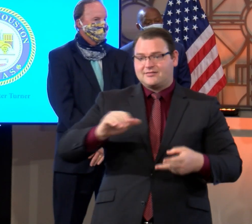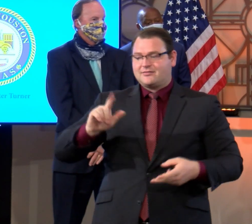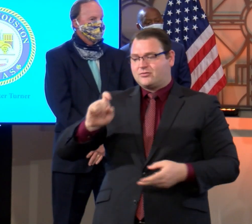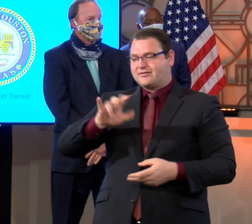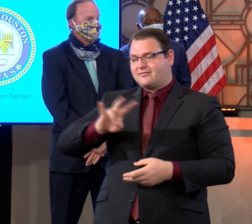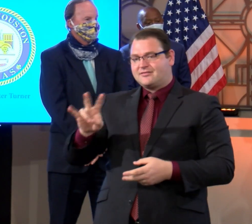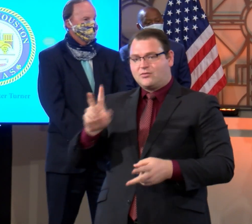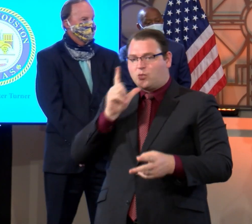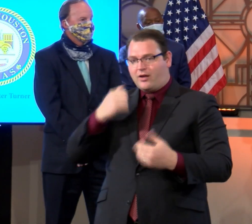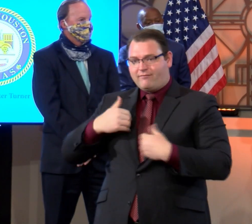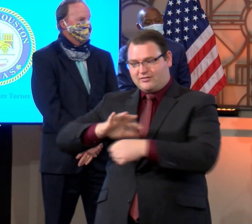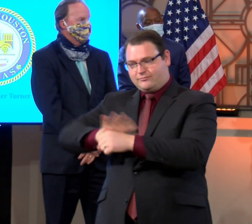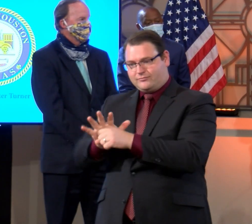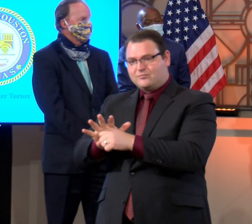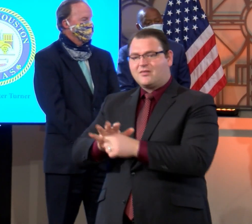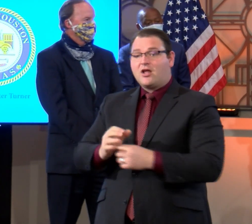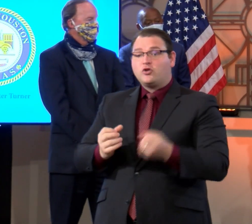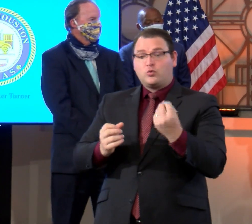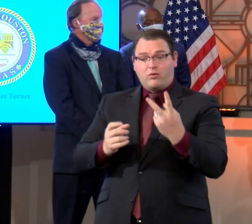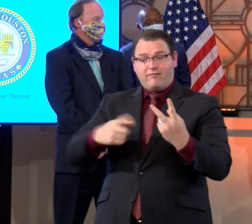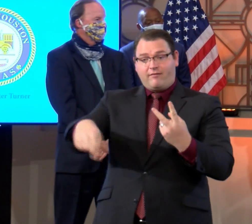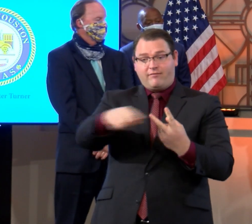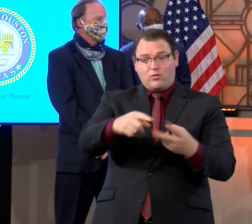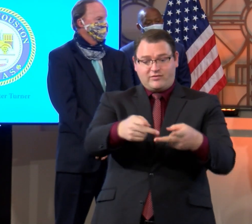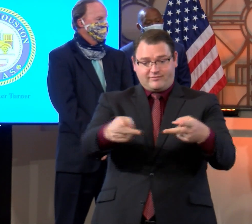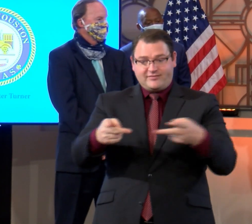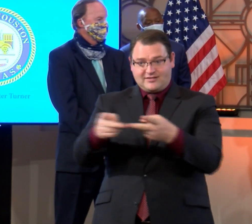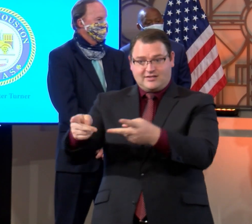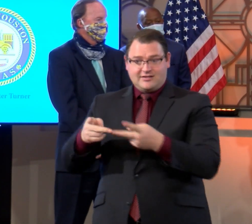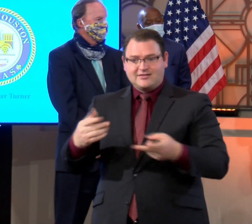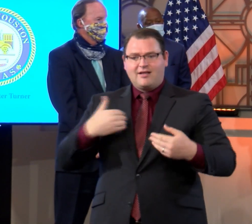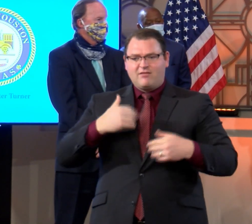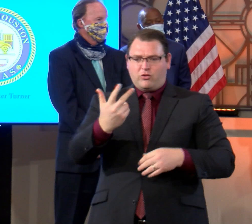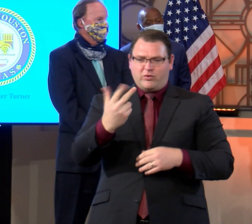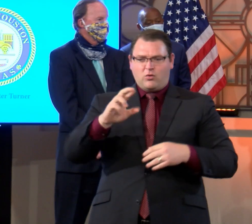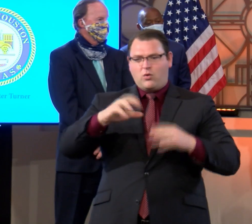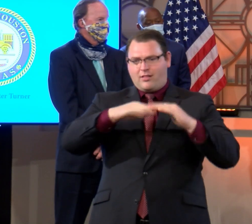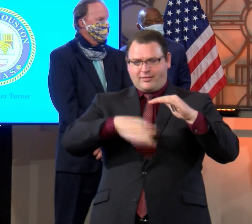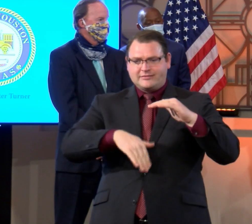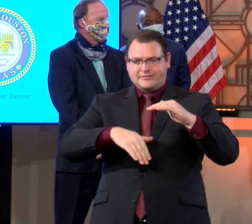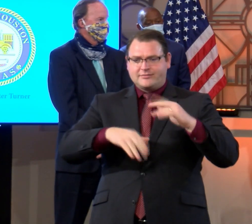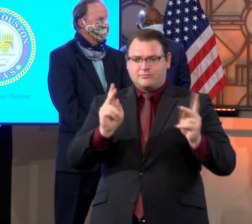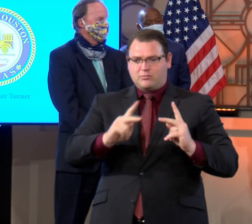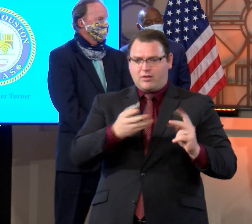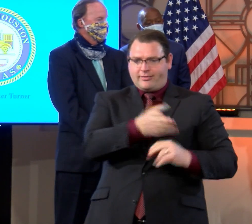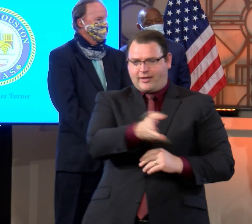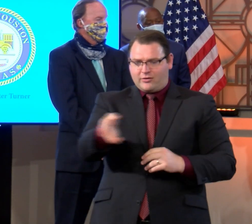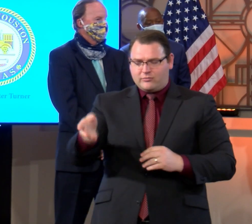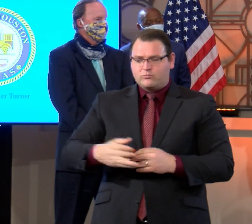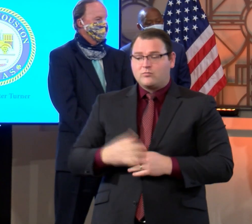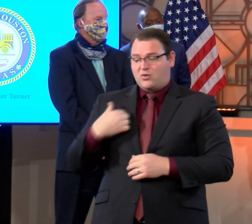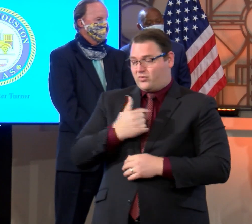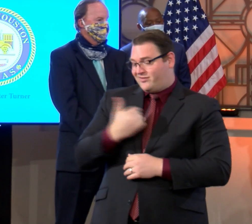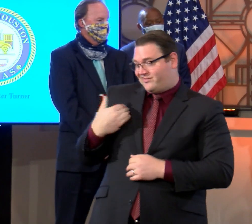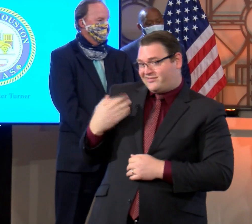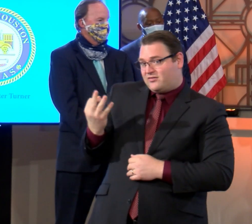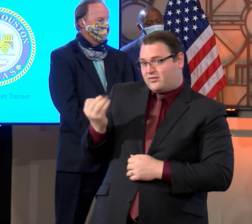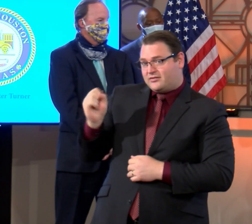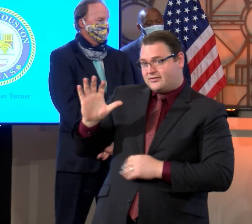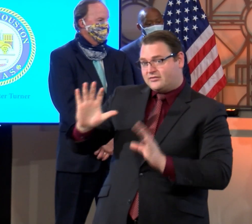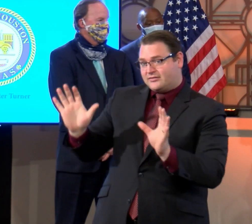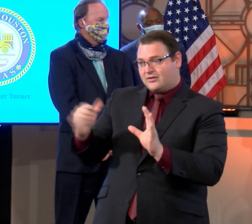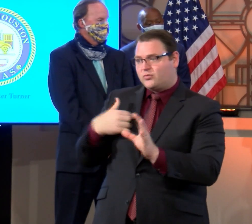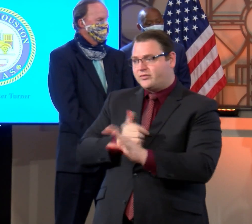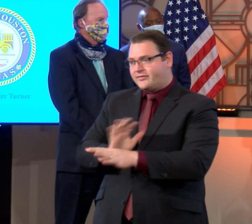less cases, and we're working with them. Over the weekend, we went out on Friday, Saturday, Sunday. We have teams out again today. I've talked with those